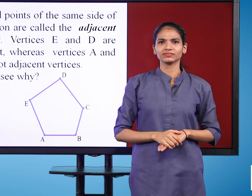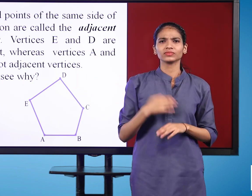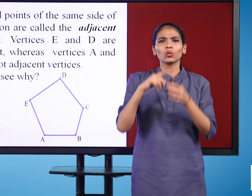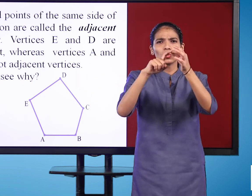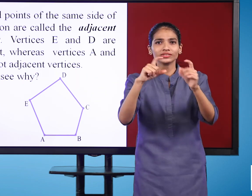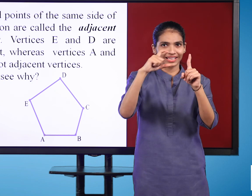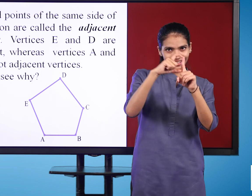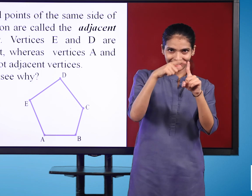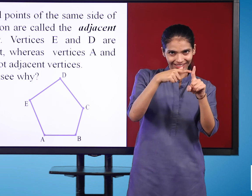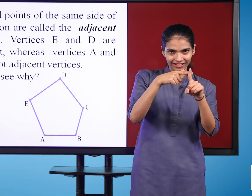Do you see why?